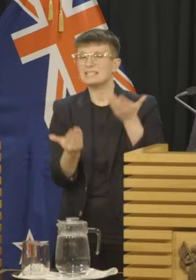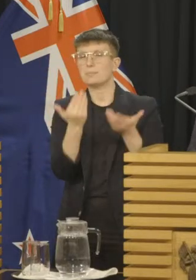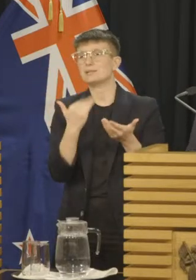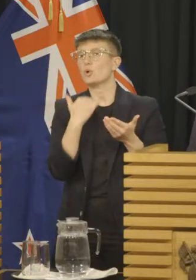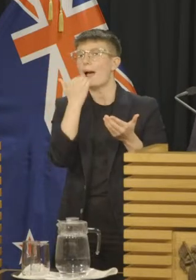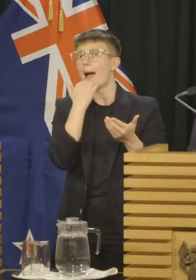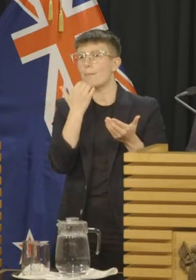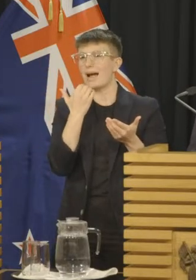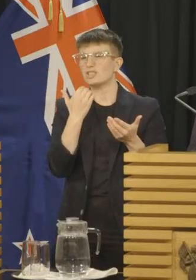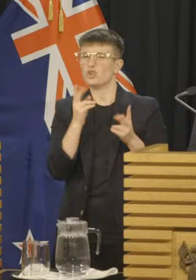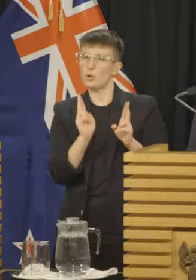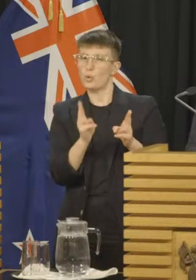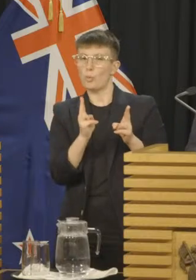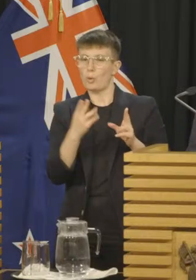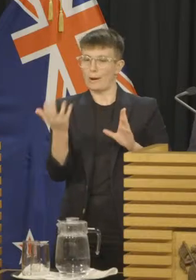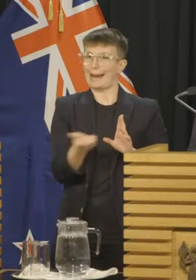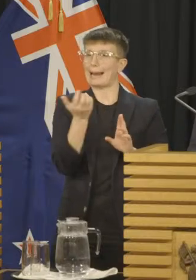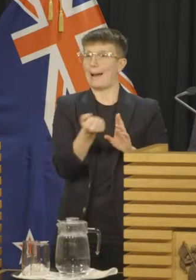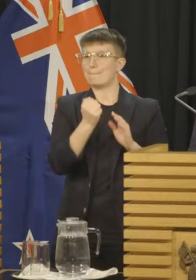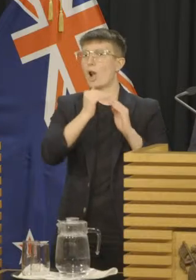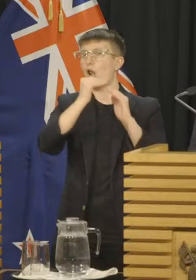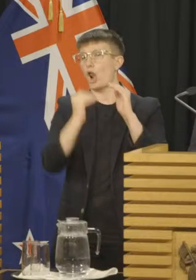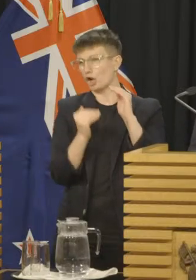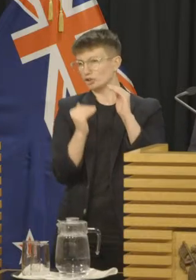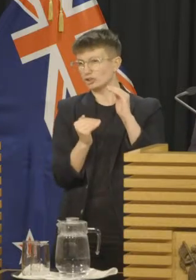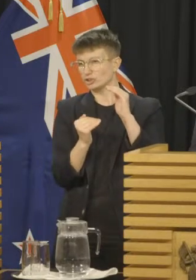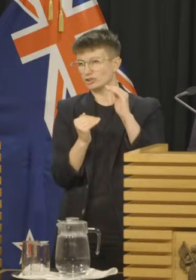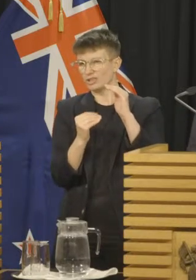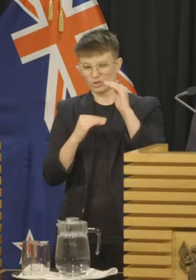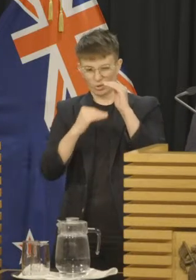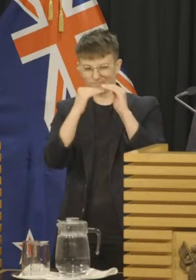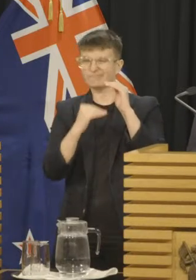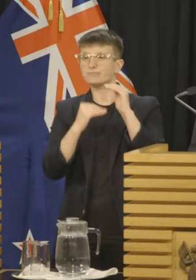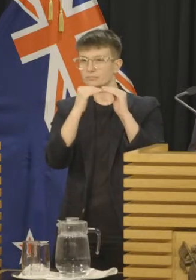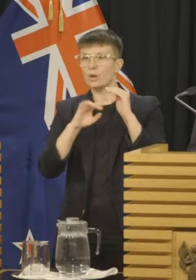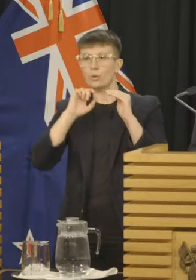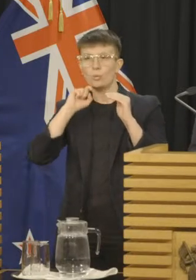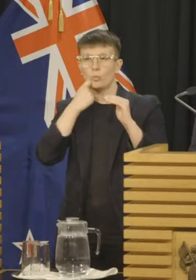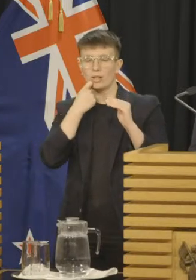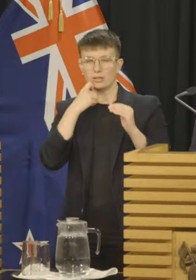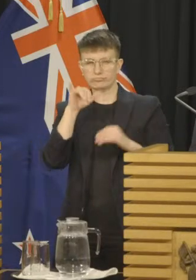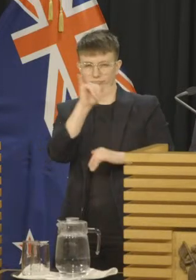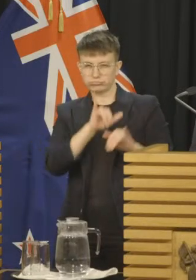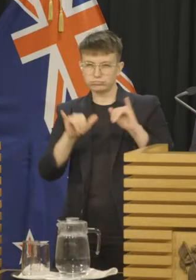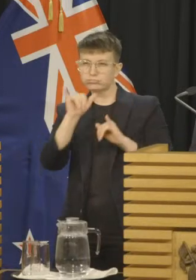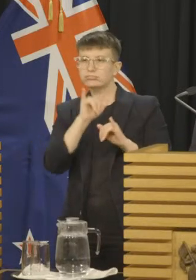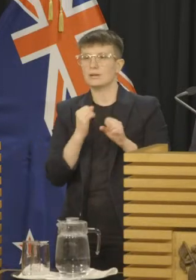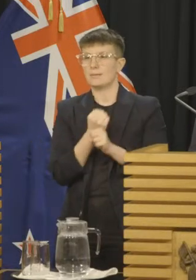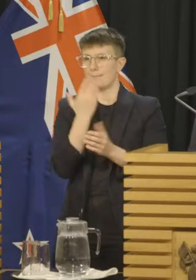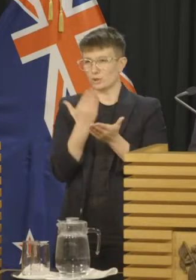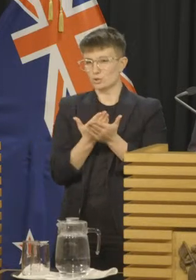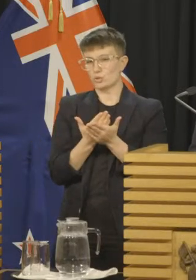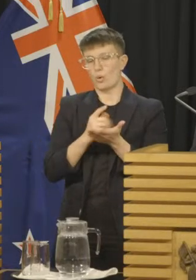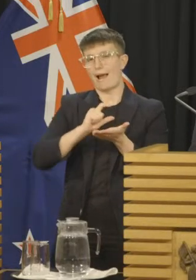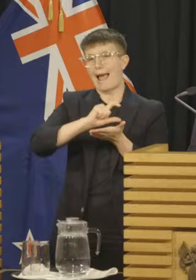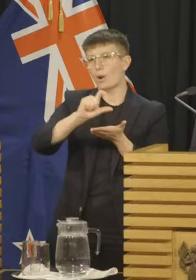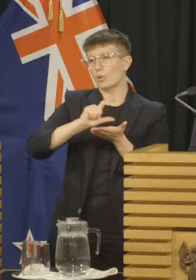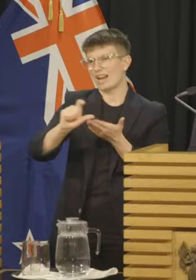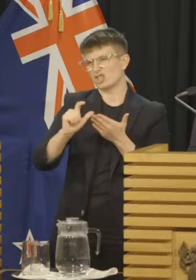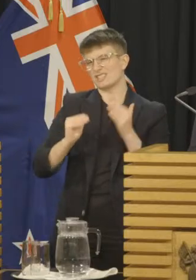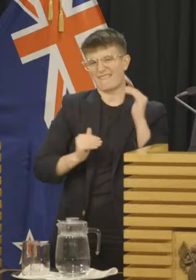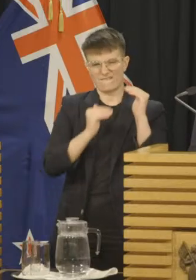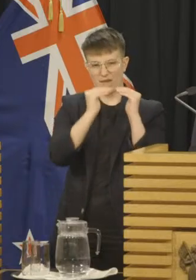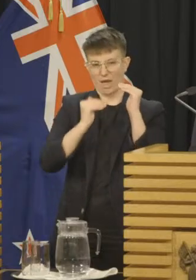and we'll be working through schools to make sure that the allocation of that funding is fair, bearing in mind that for schools that have only a small